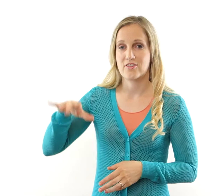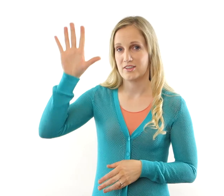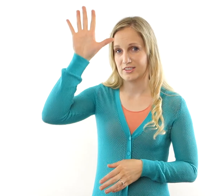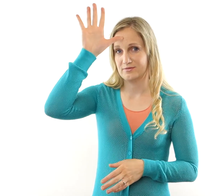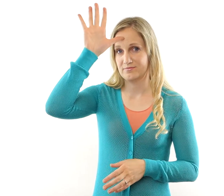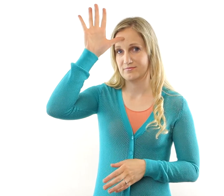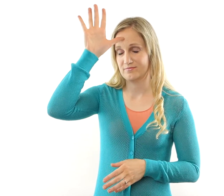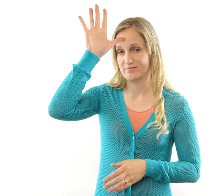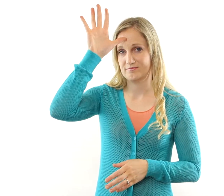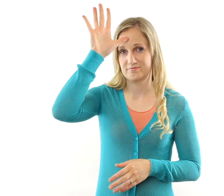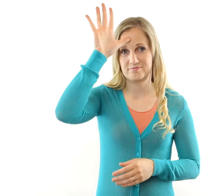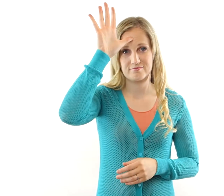Father.